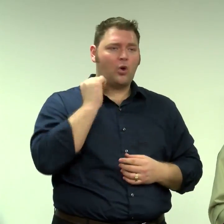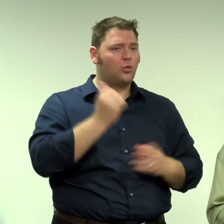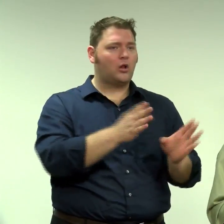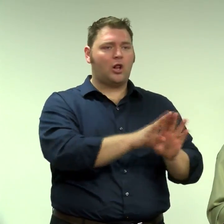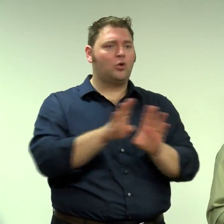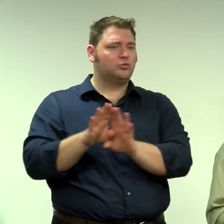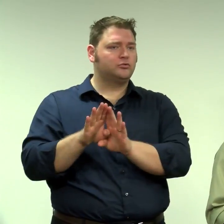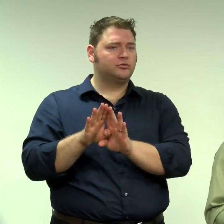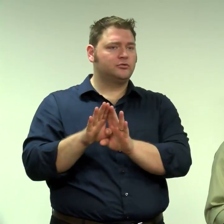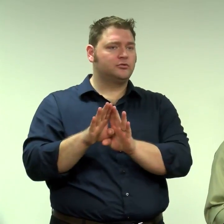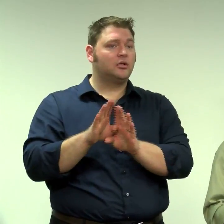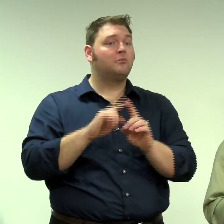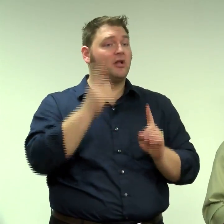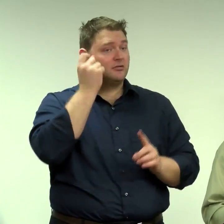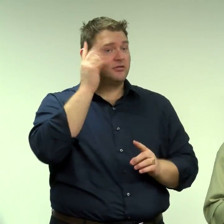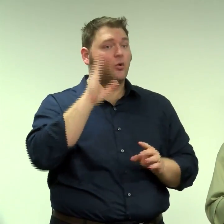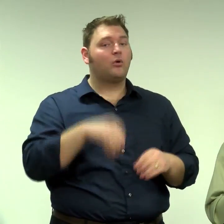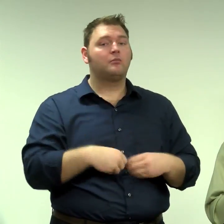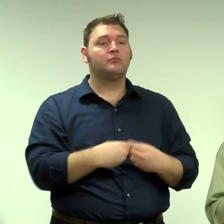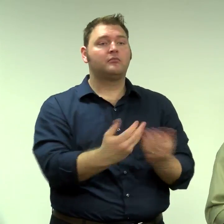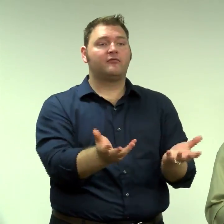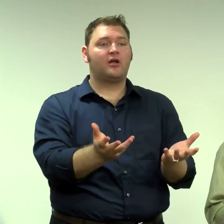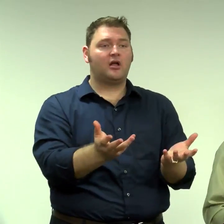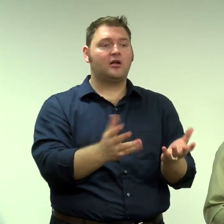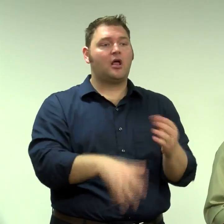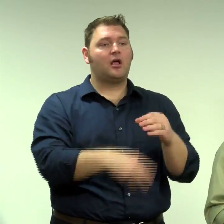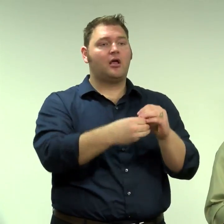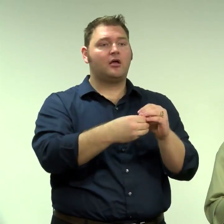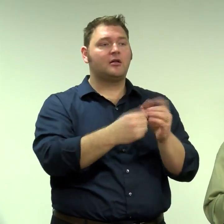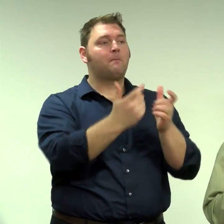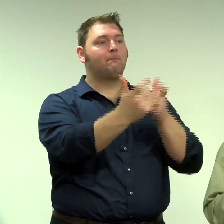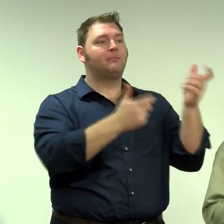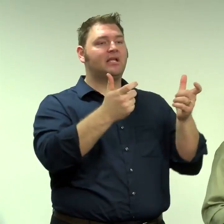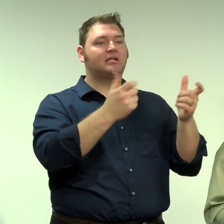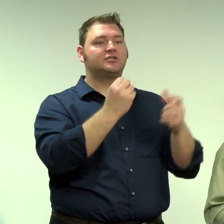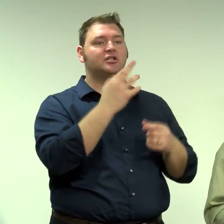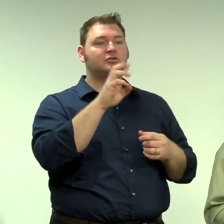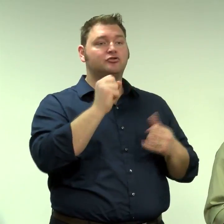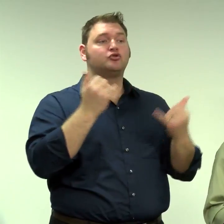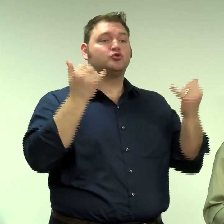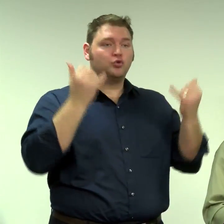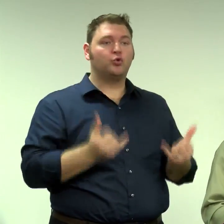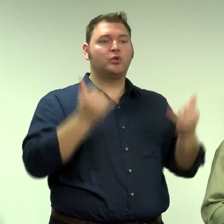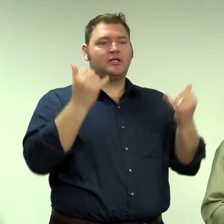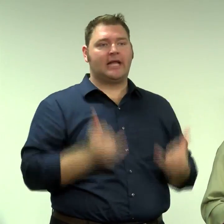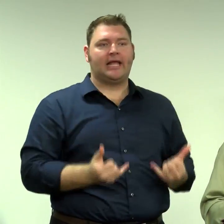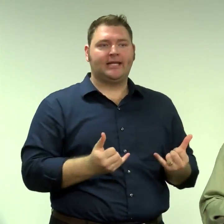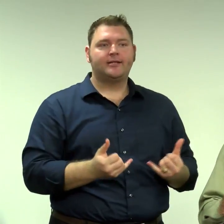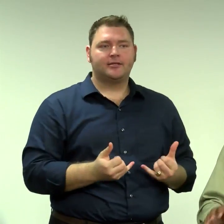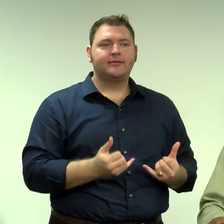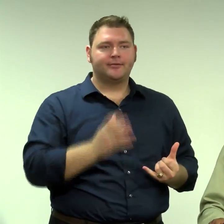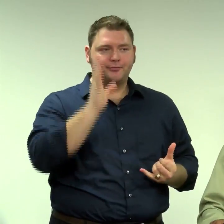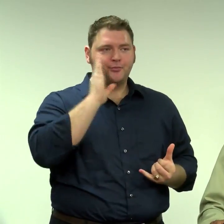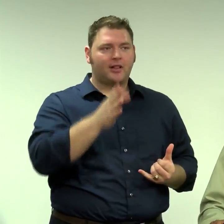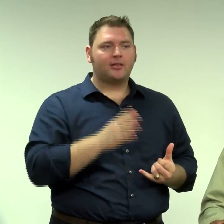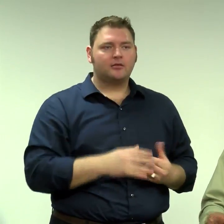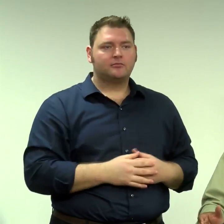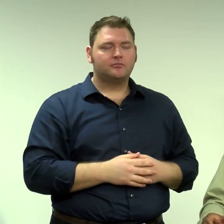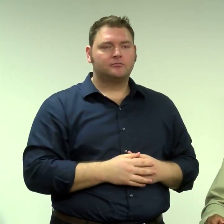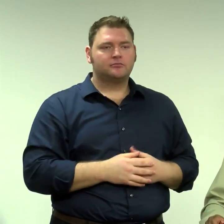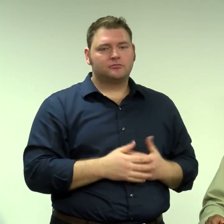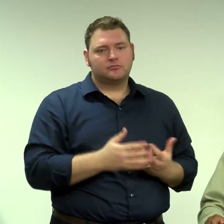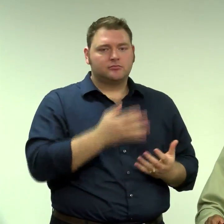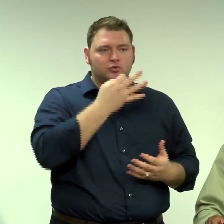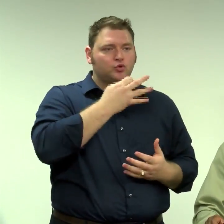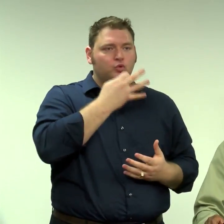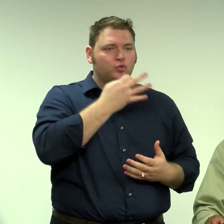we will provide additional mega shelters today, within a